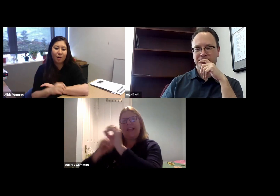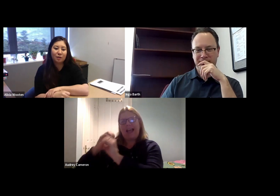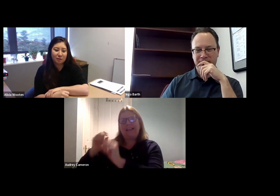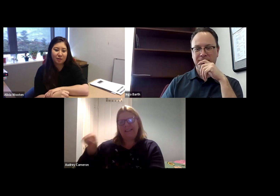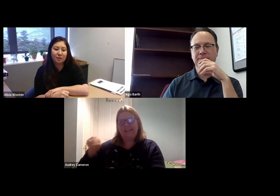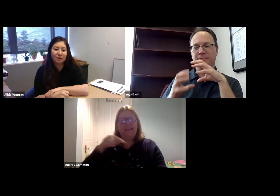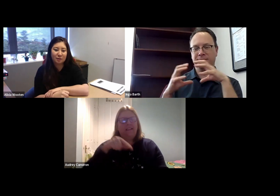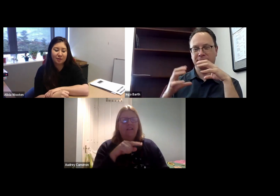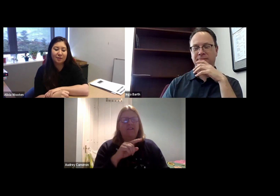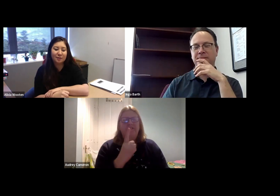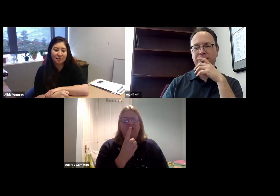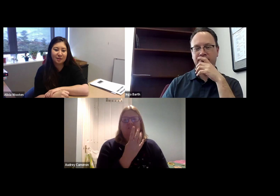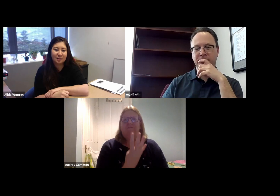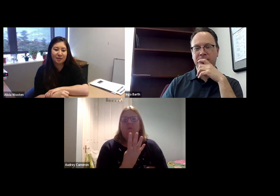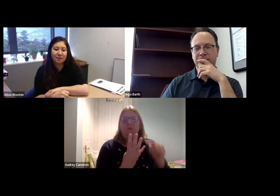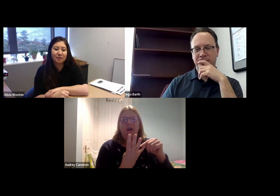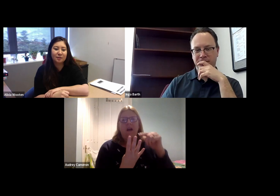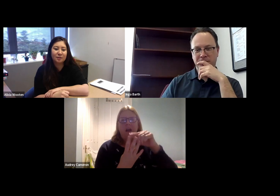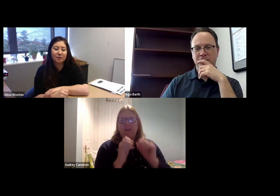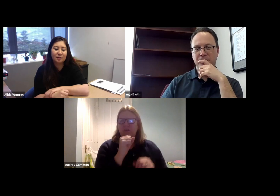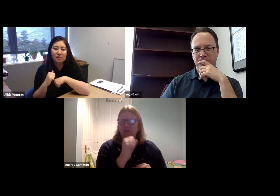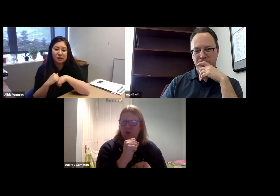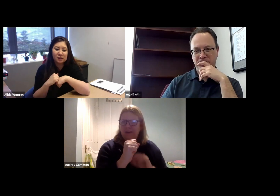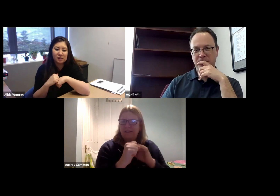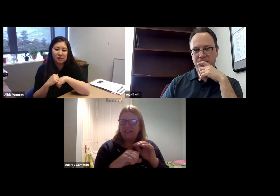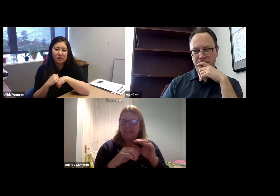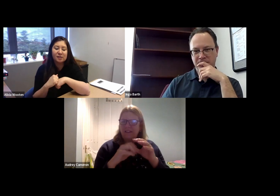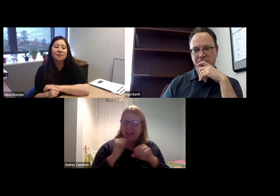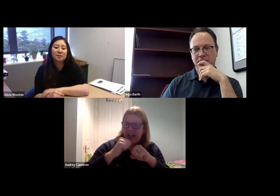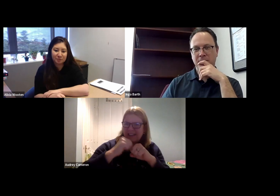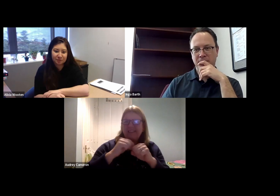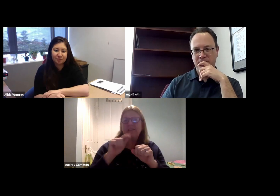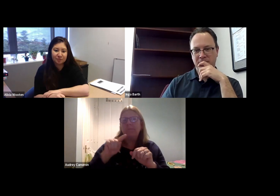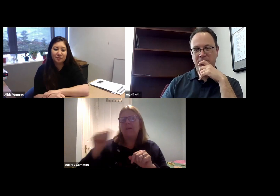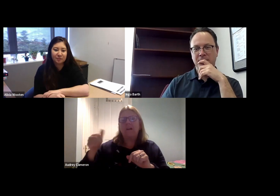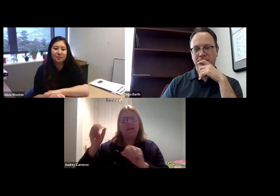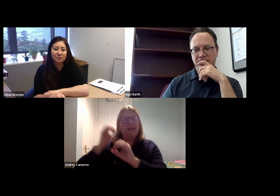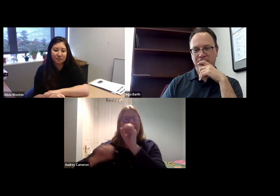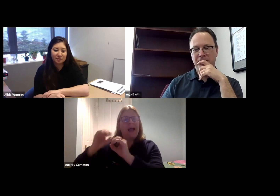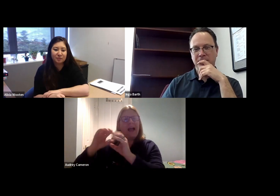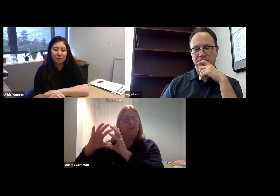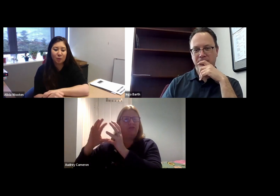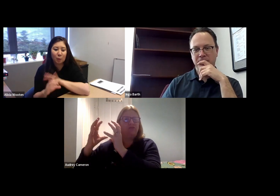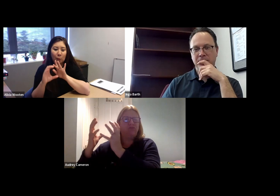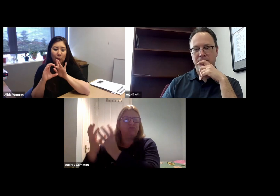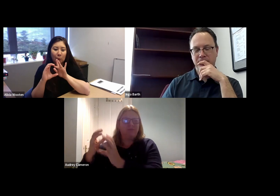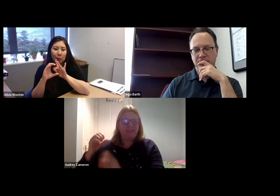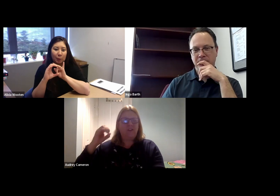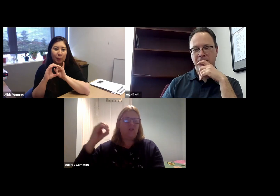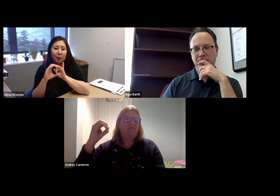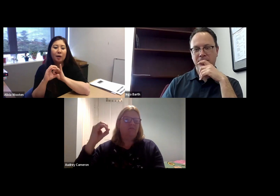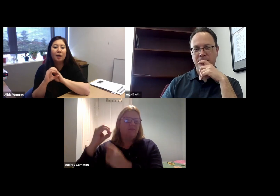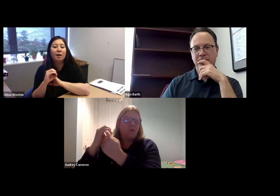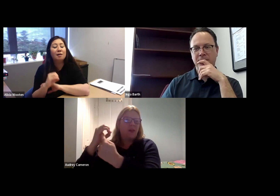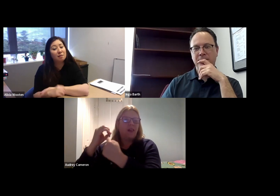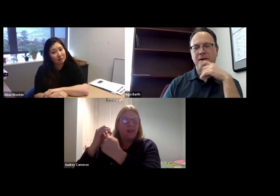Oh, you use an More like an O that's what hand you meant shape. by open fist. Okay. Use an O hand shape rather than the S